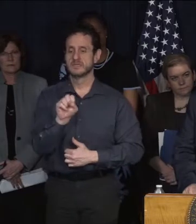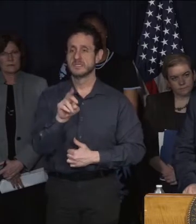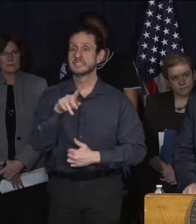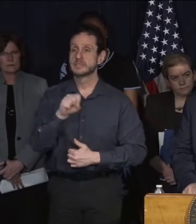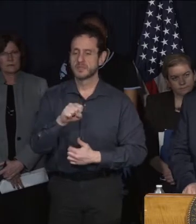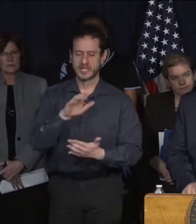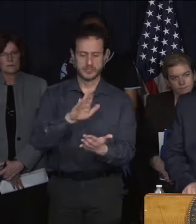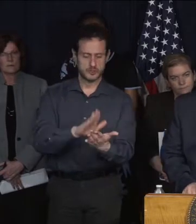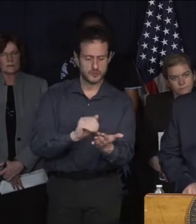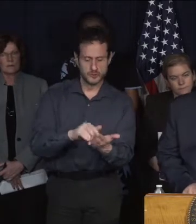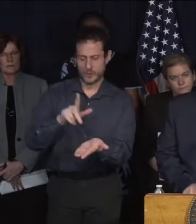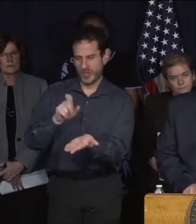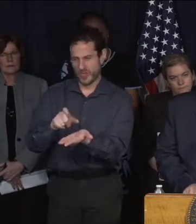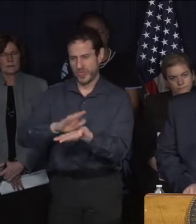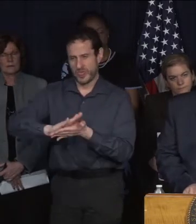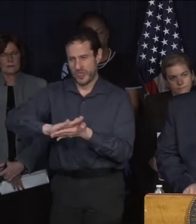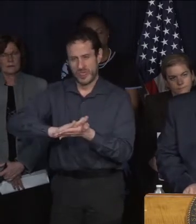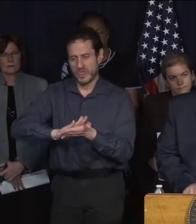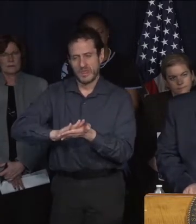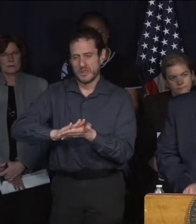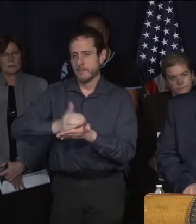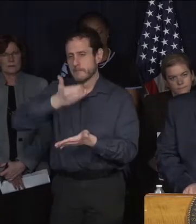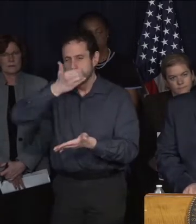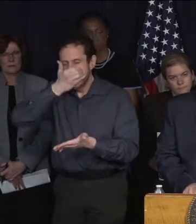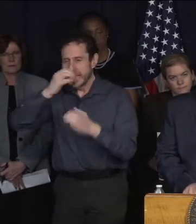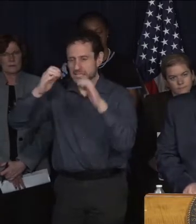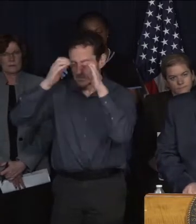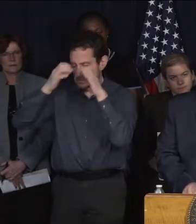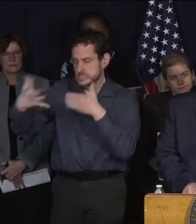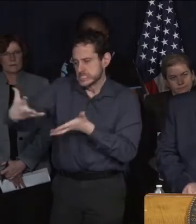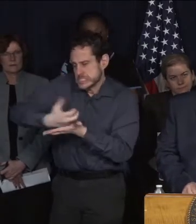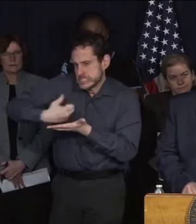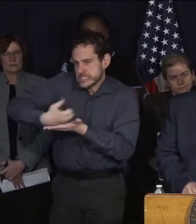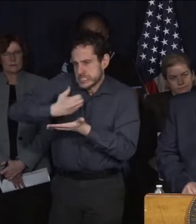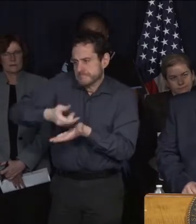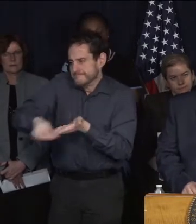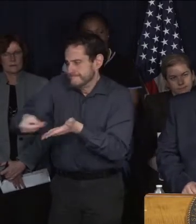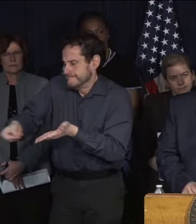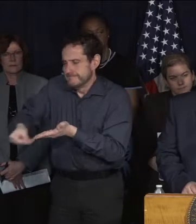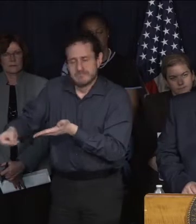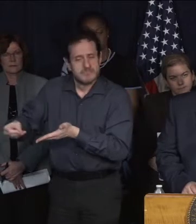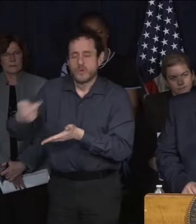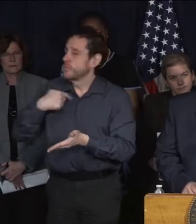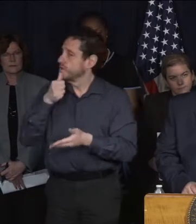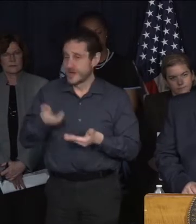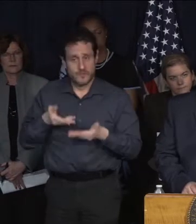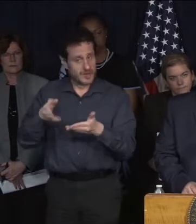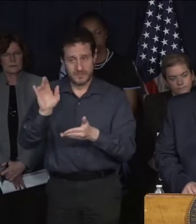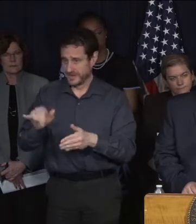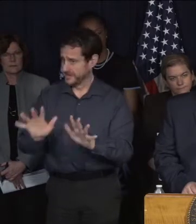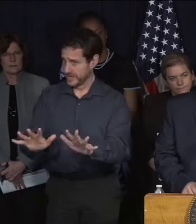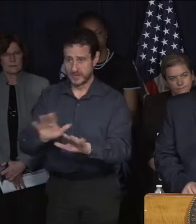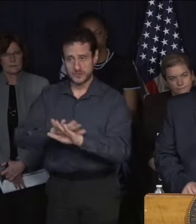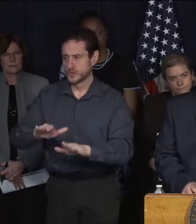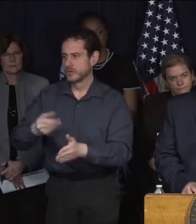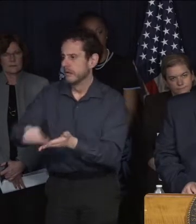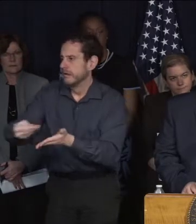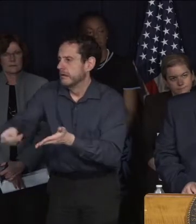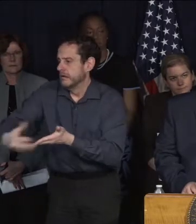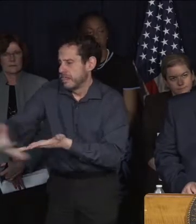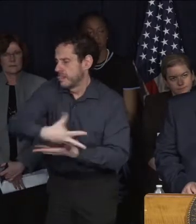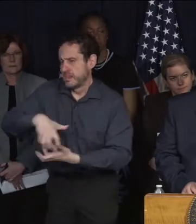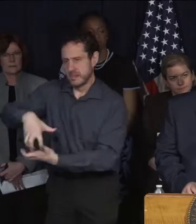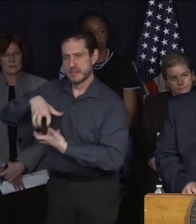to purchase healthcare equipment like masks that are not being recommended by public health officials. You are